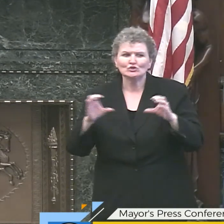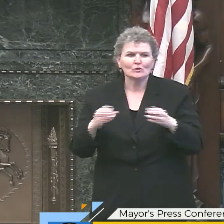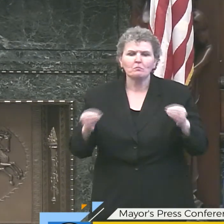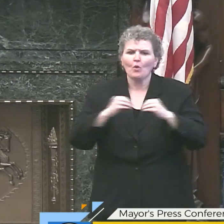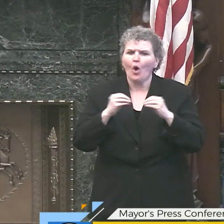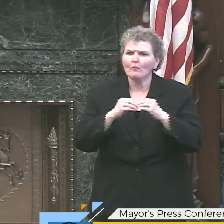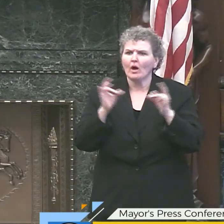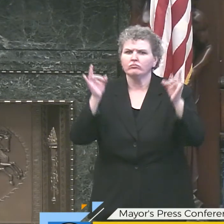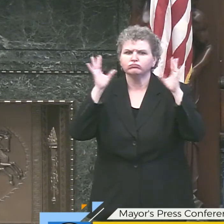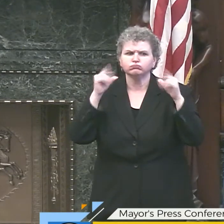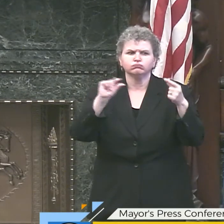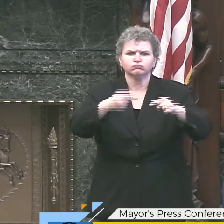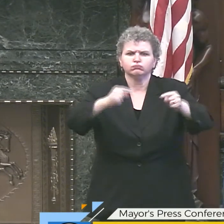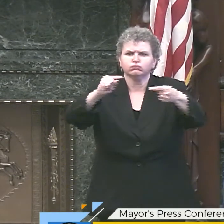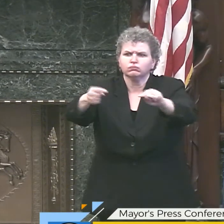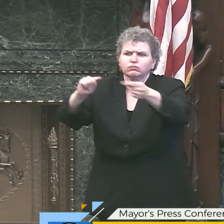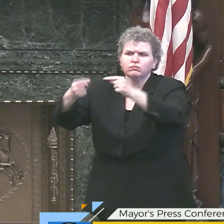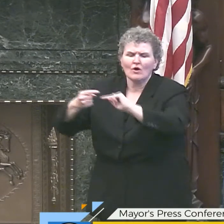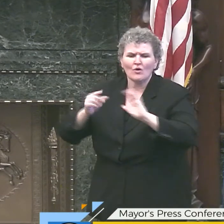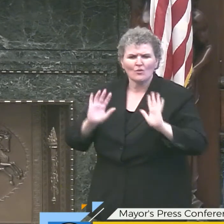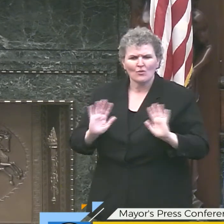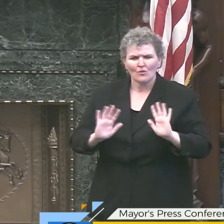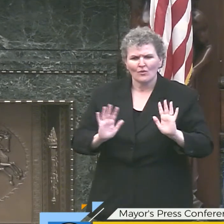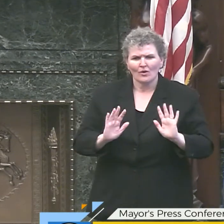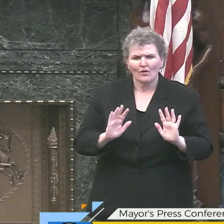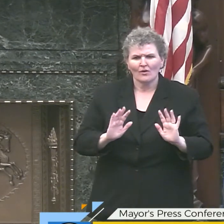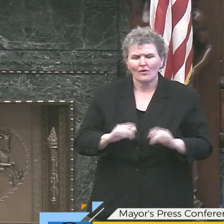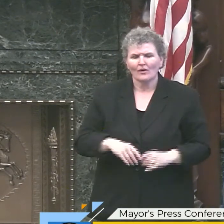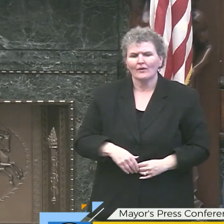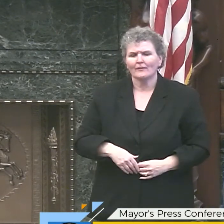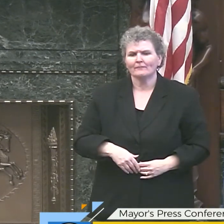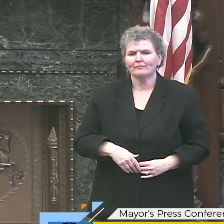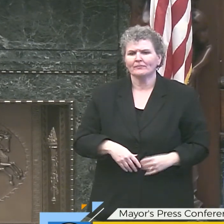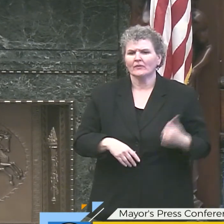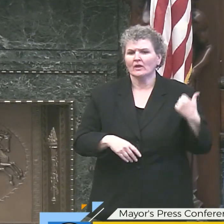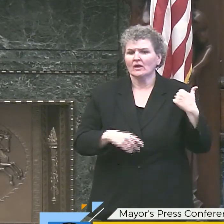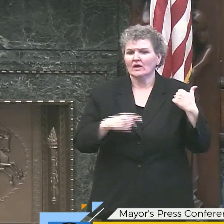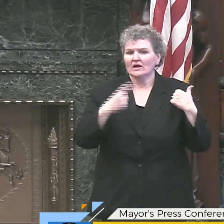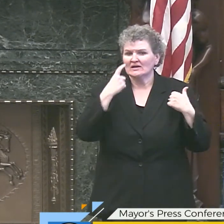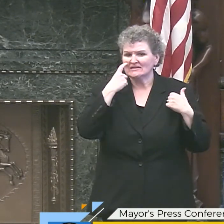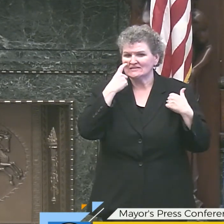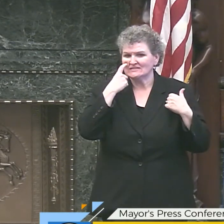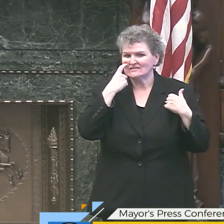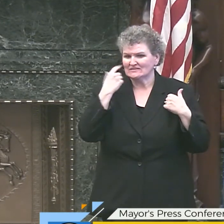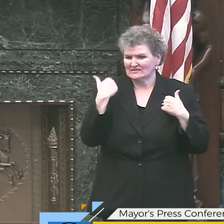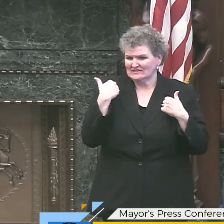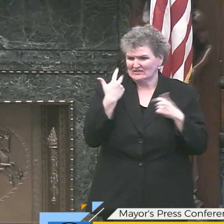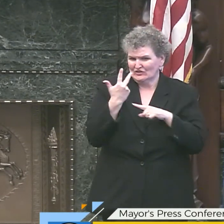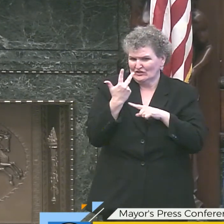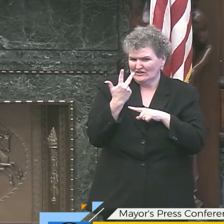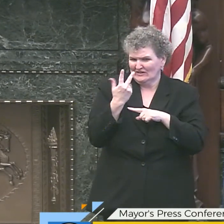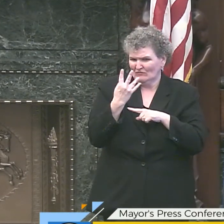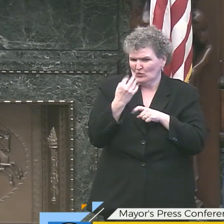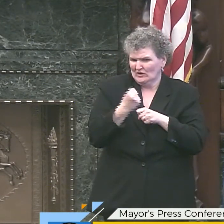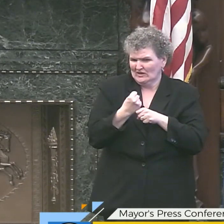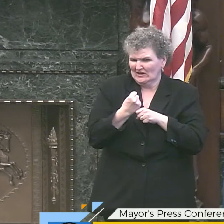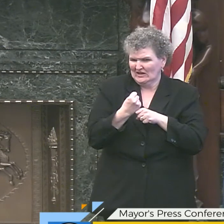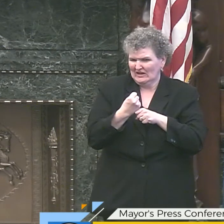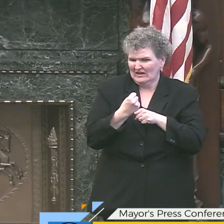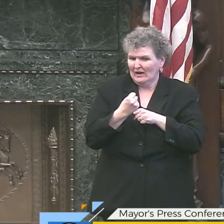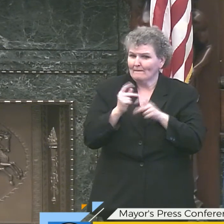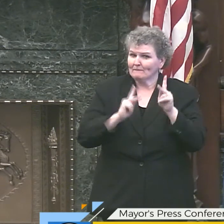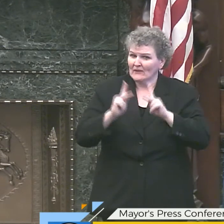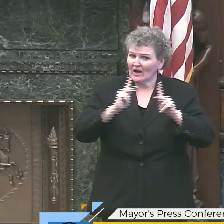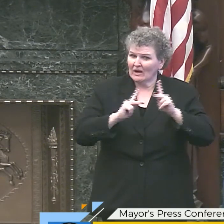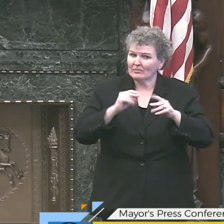Thank you. I mean, it's important to recognize that over the last 3-4 plus years, we've reduced our prison population by about 40%. So it's not